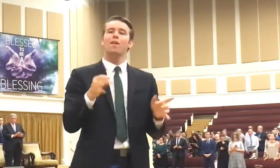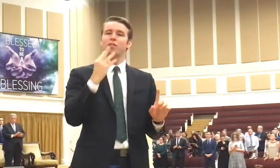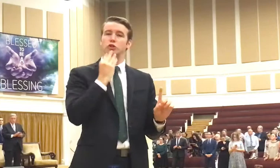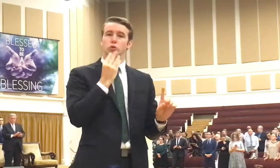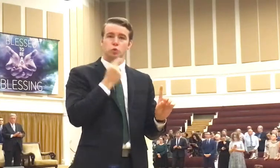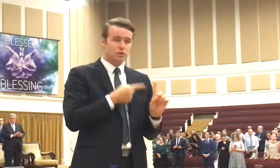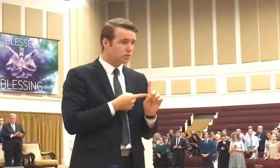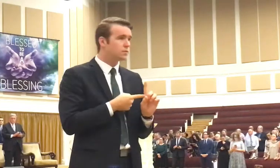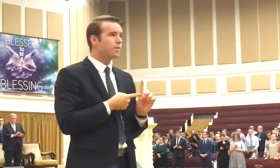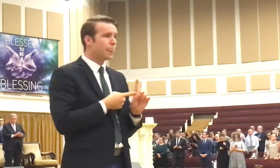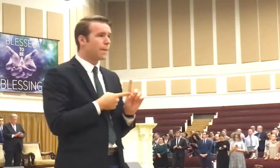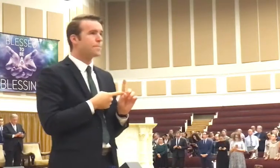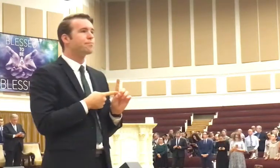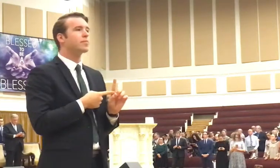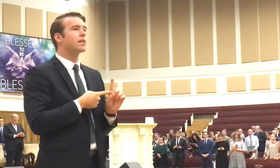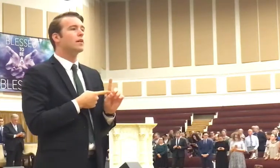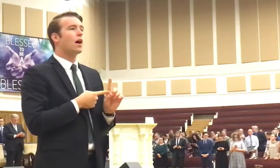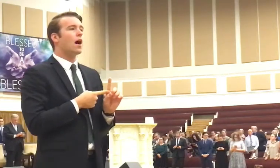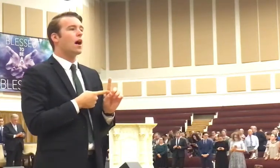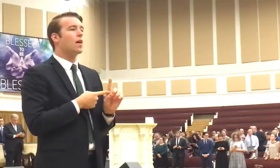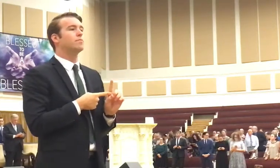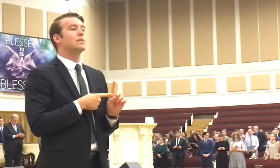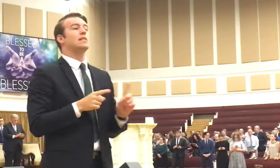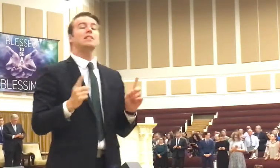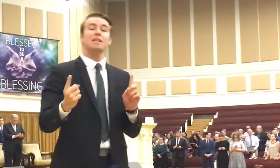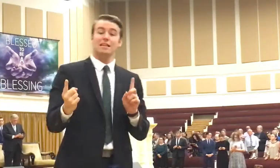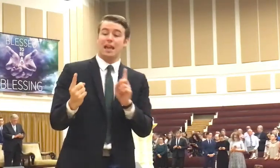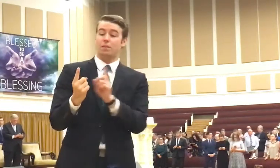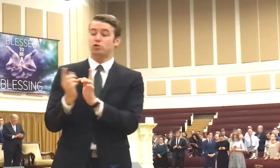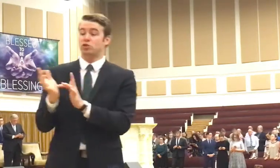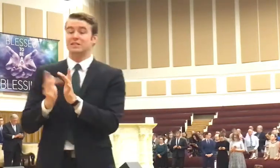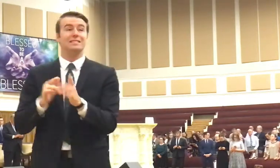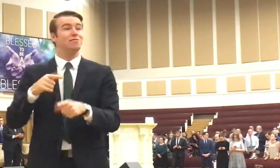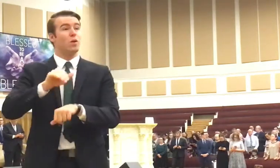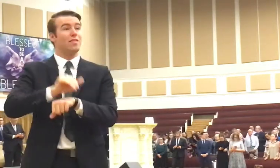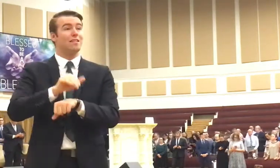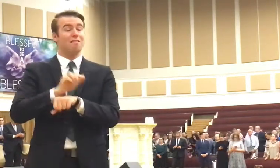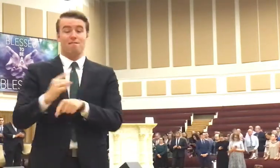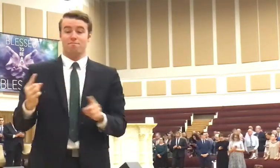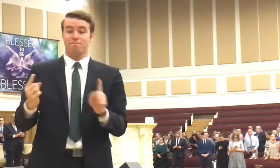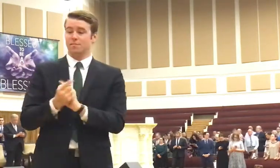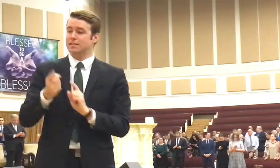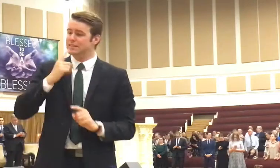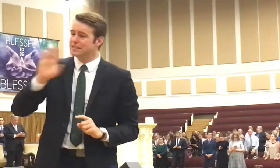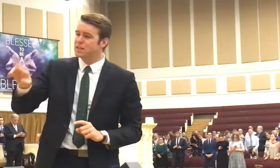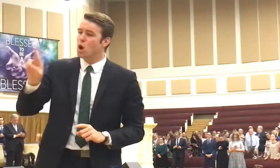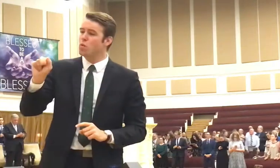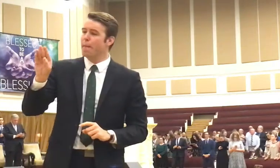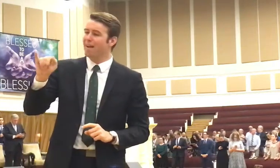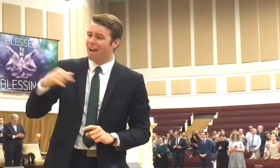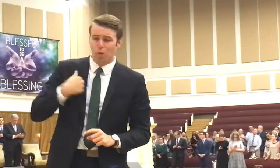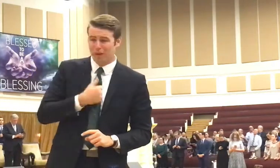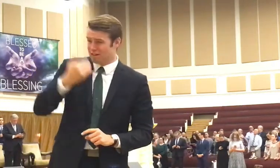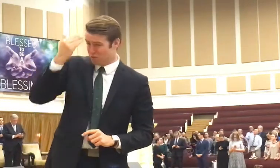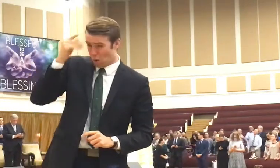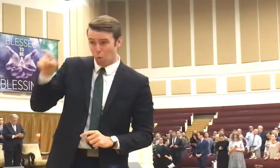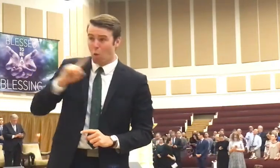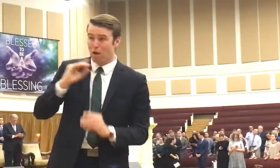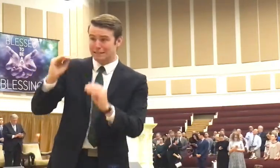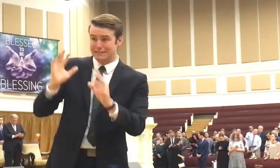Jews. He came to Jesus by night and said to him, "Rabbi, we know that thou art a